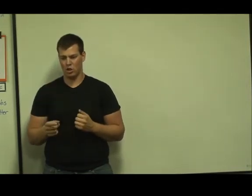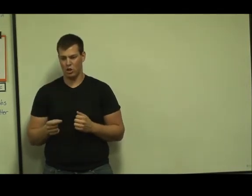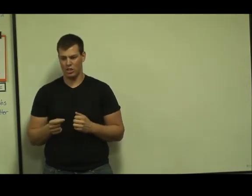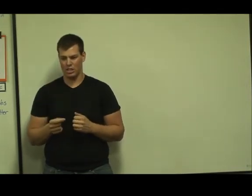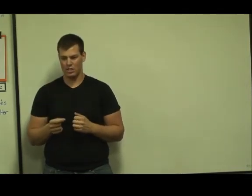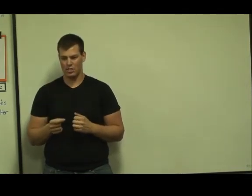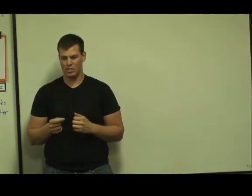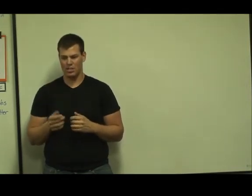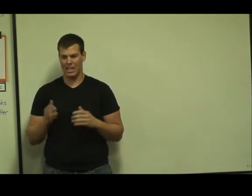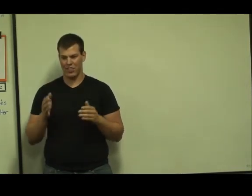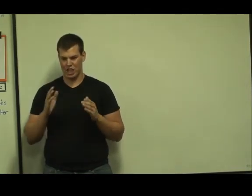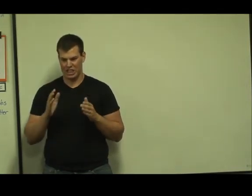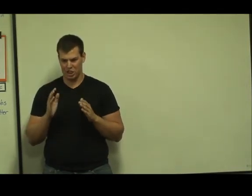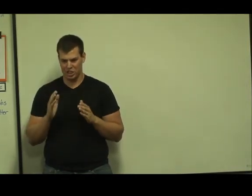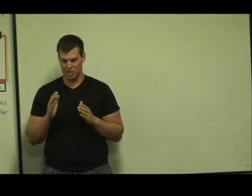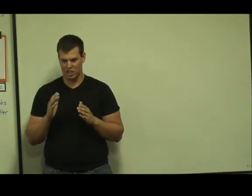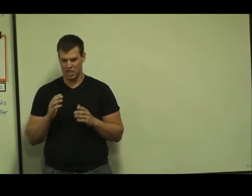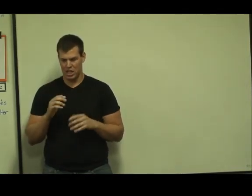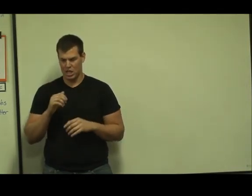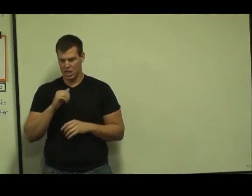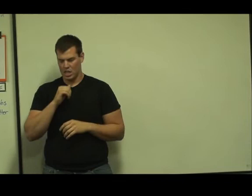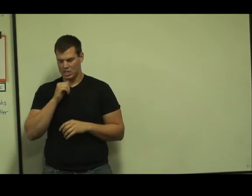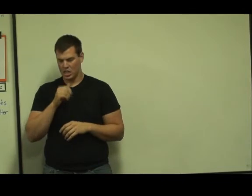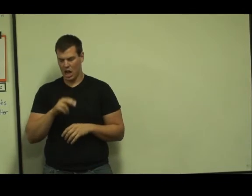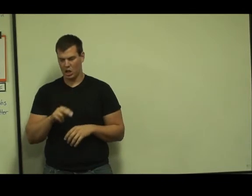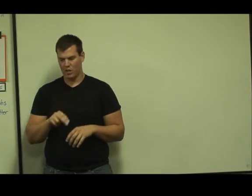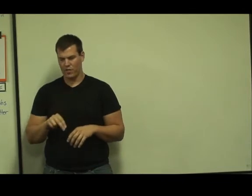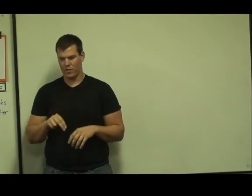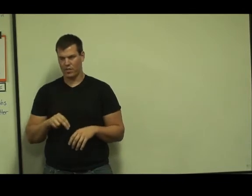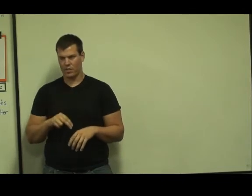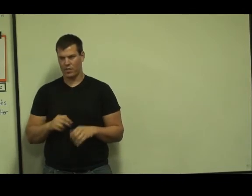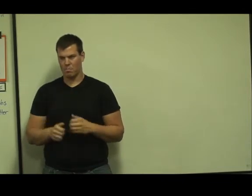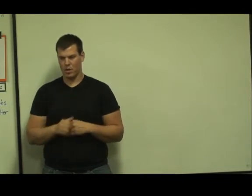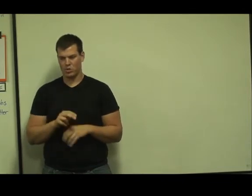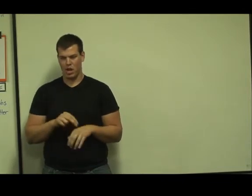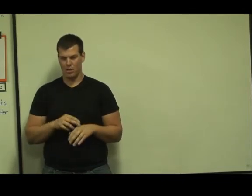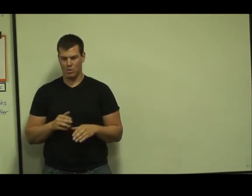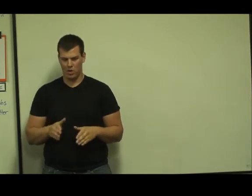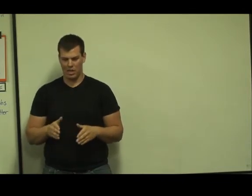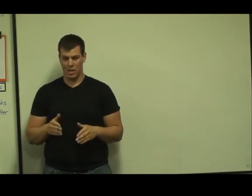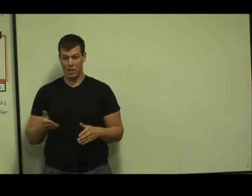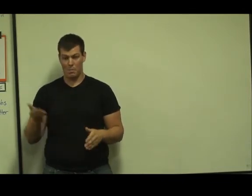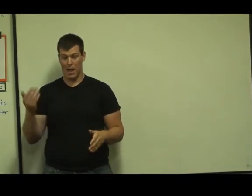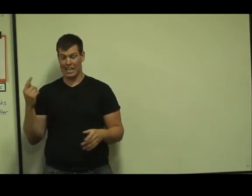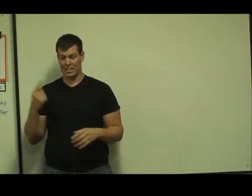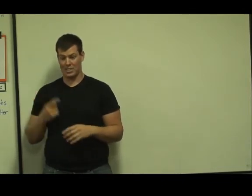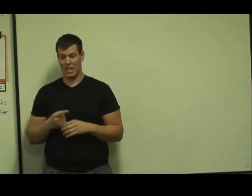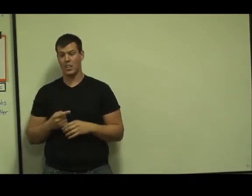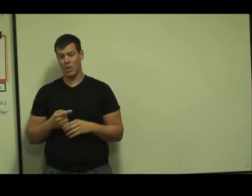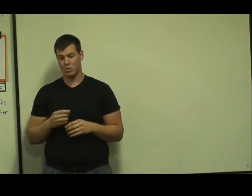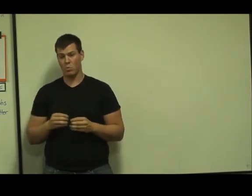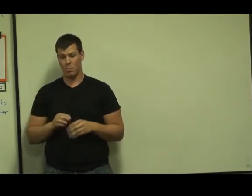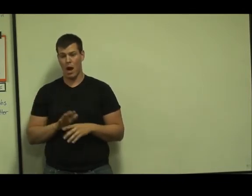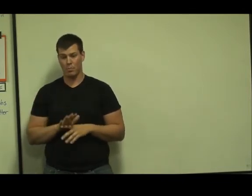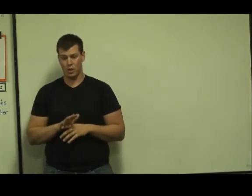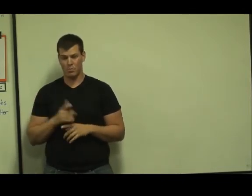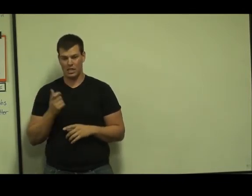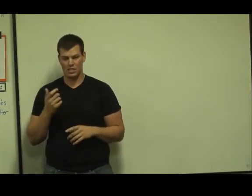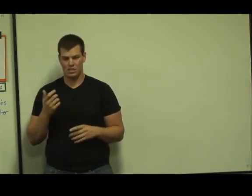dog is get the attention, Yeah. not the most common way. Back in the day, that was more popular because